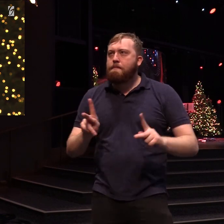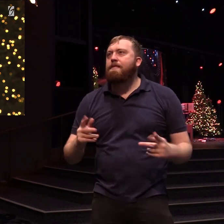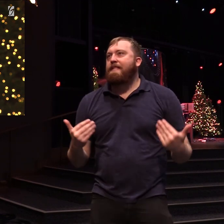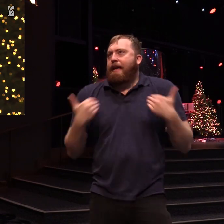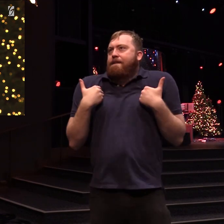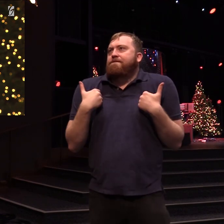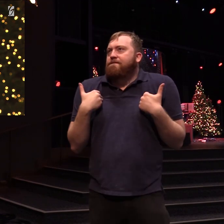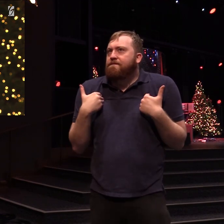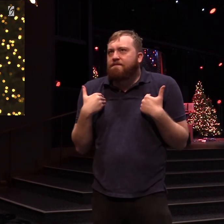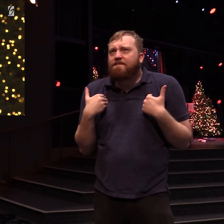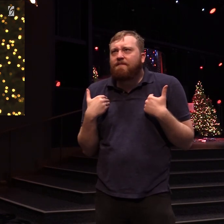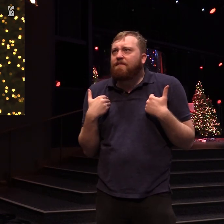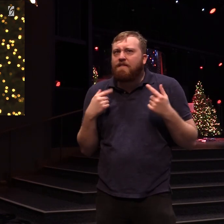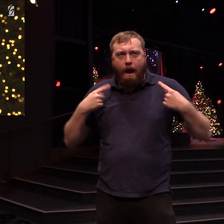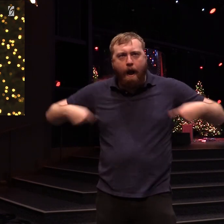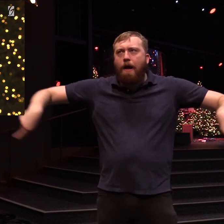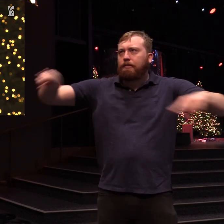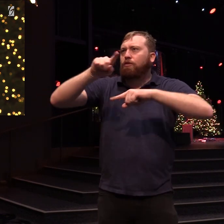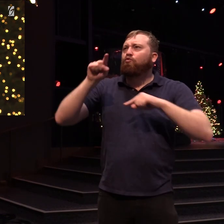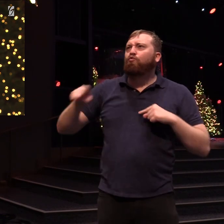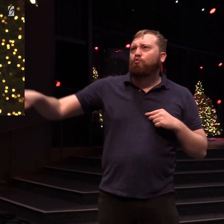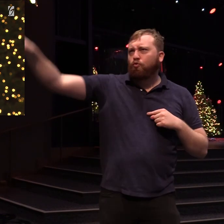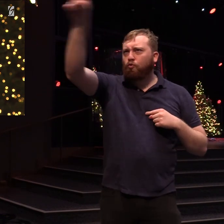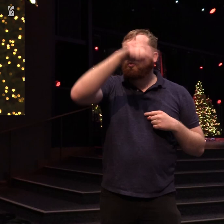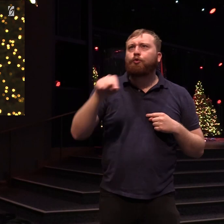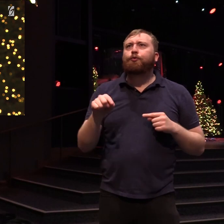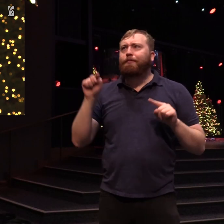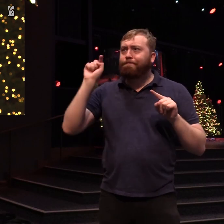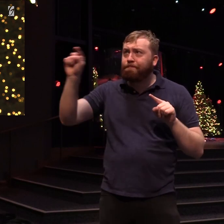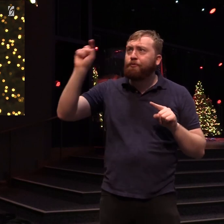God has you. And you.